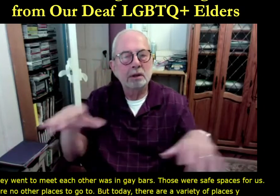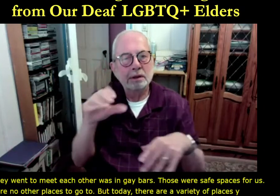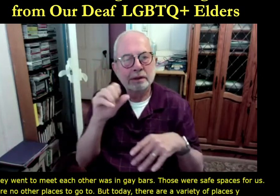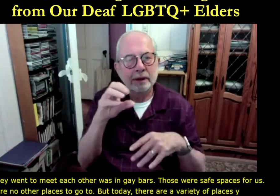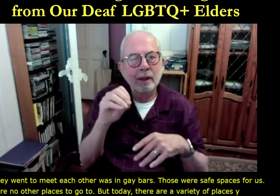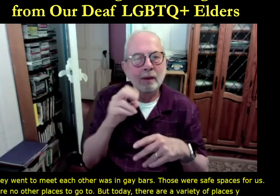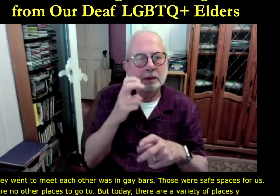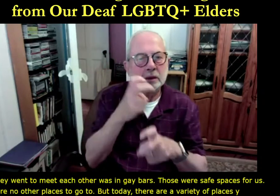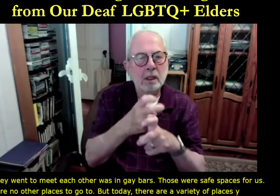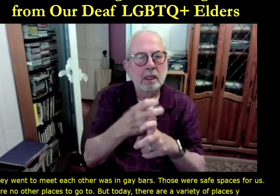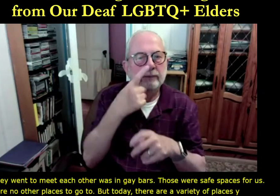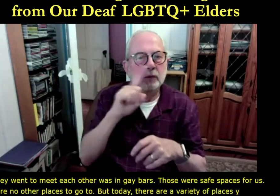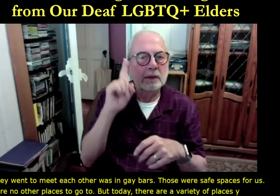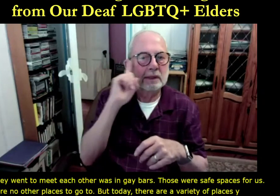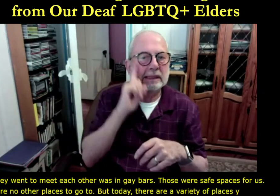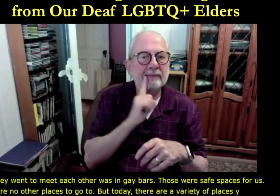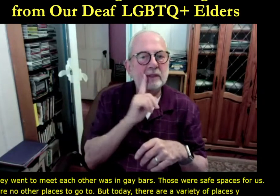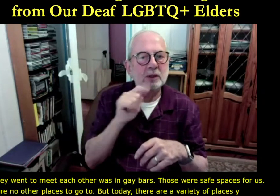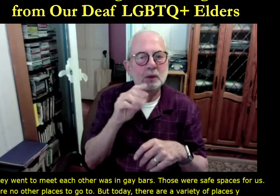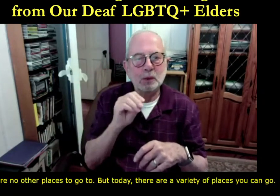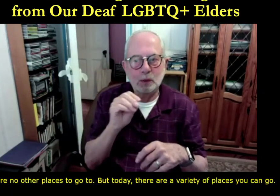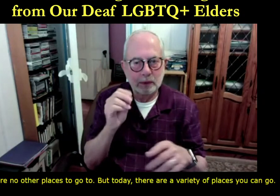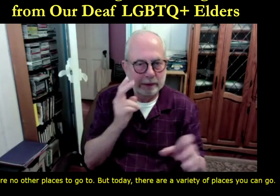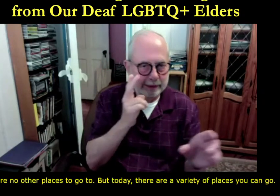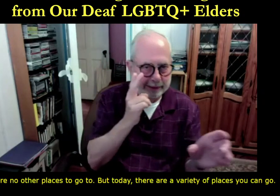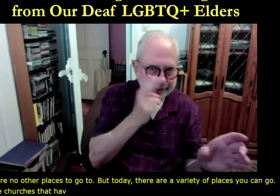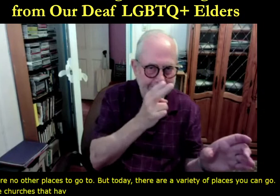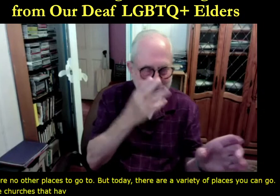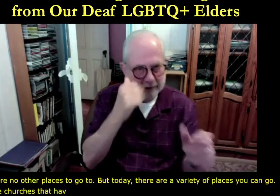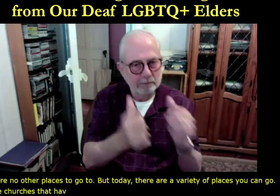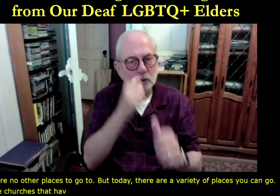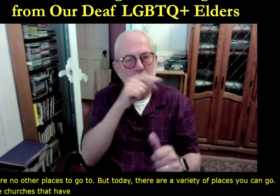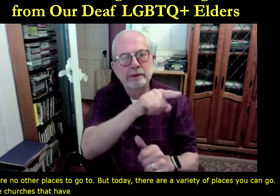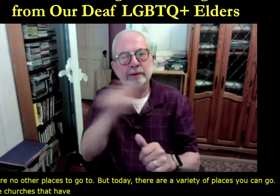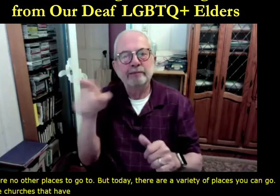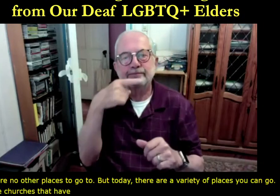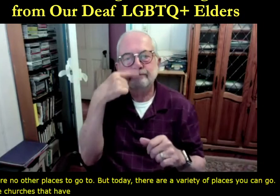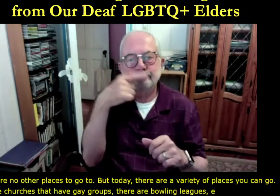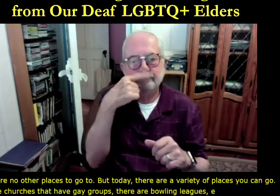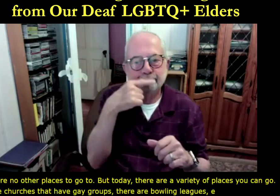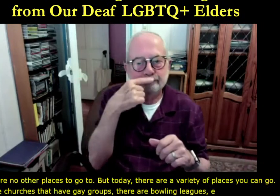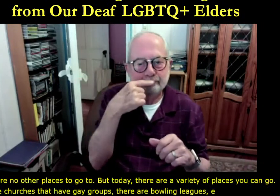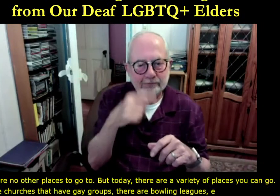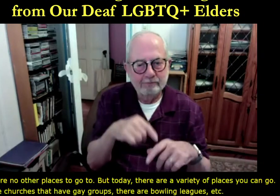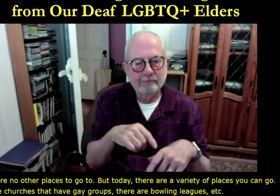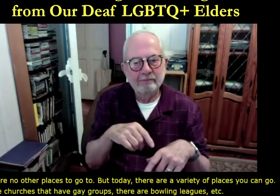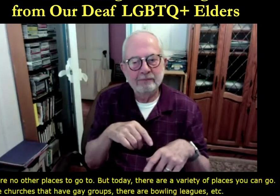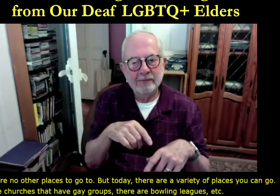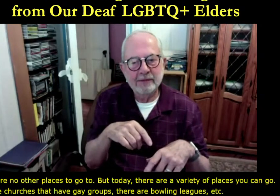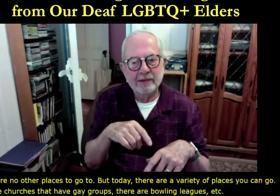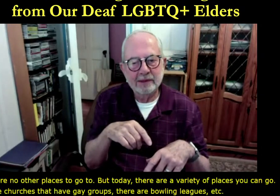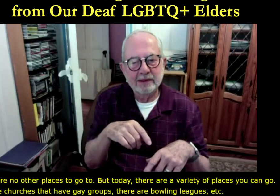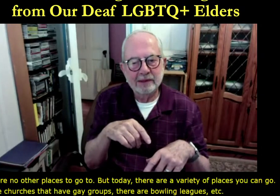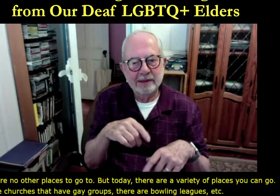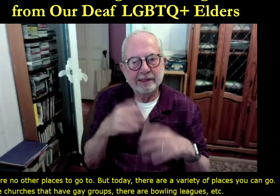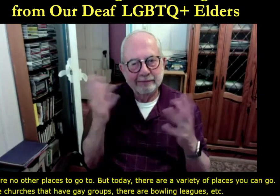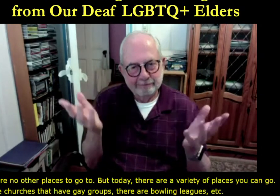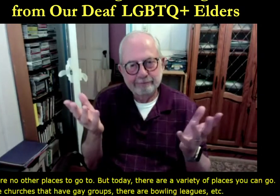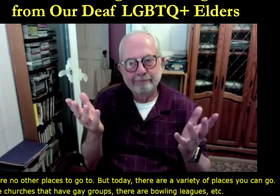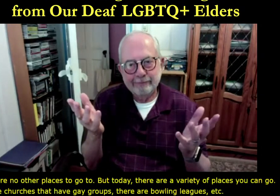and so it's harder for deaf people to join or know which one to join because there's so many that are run by